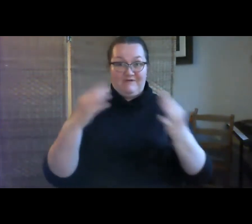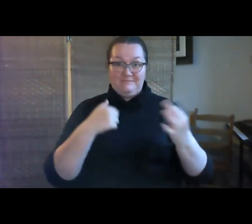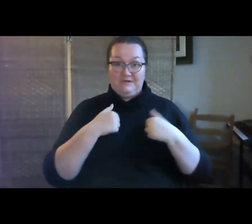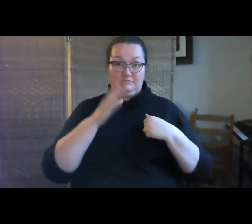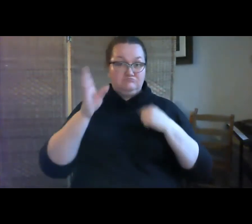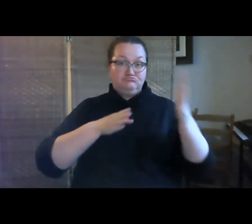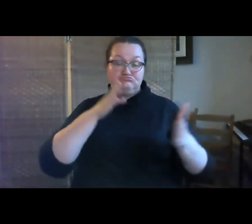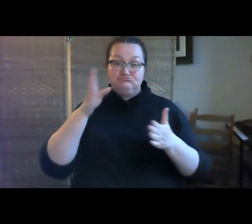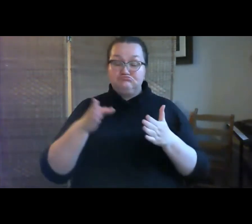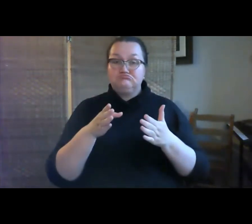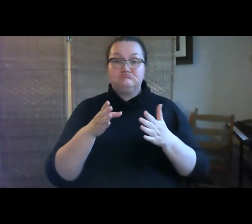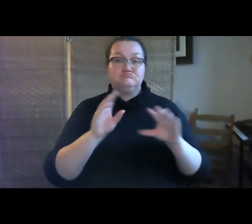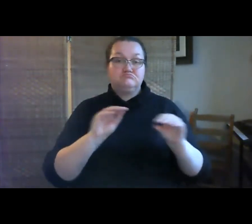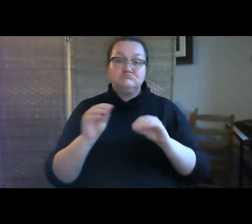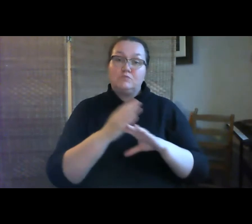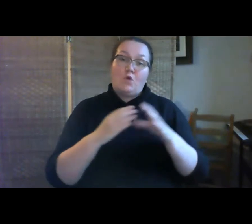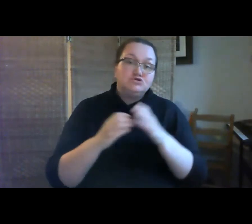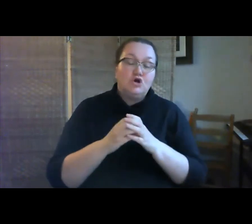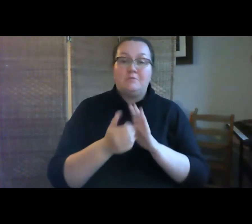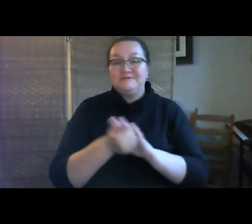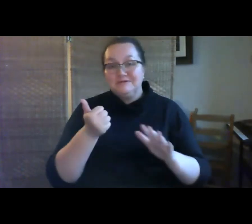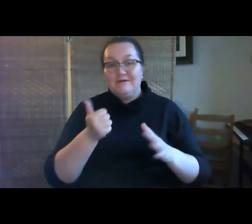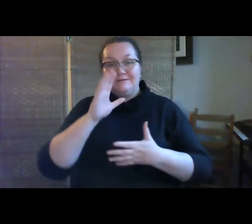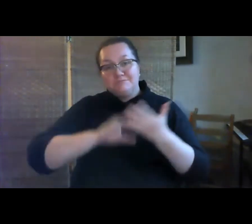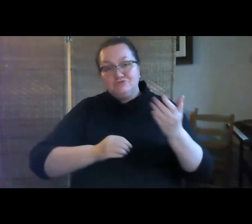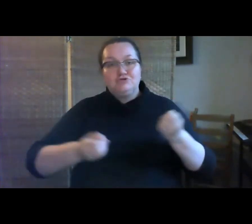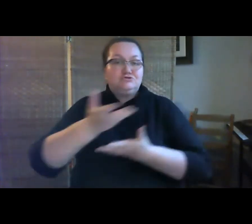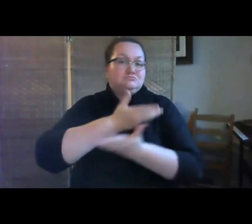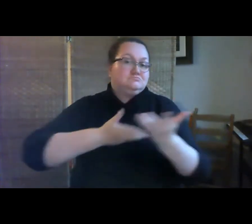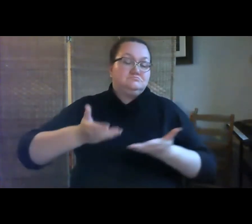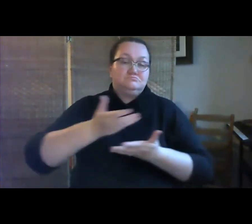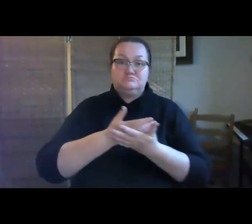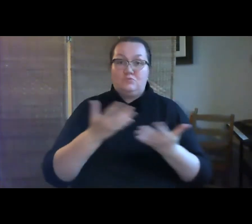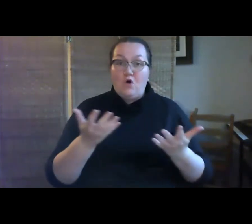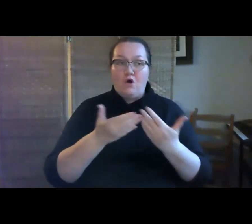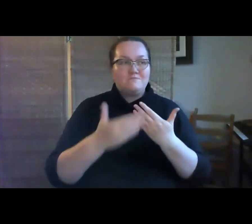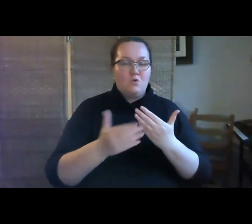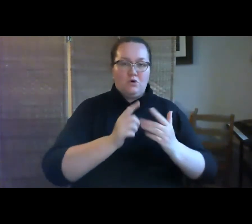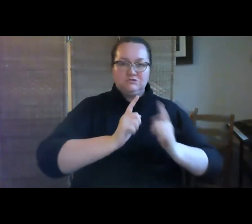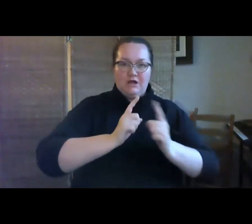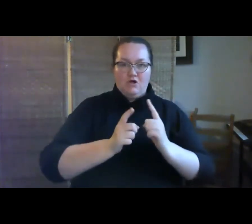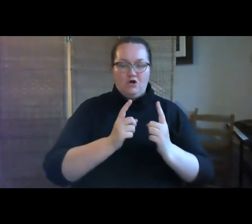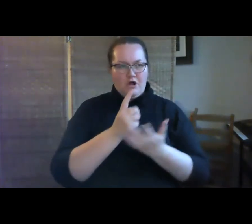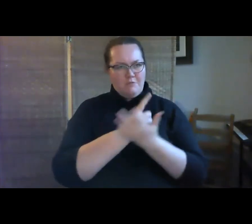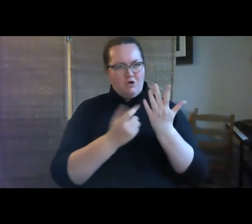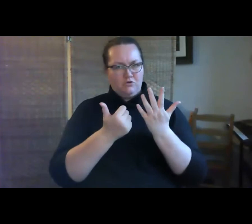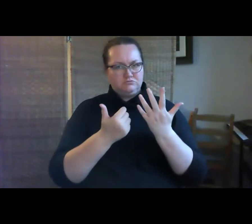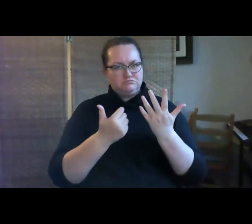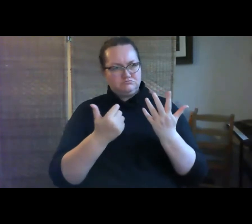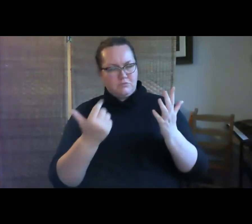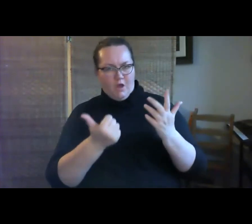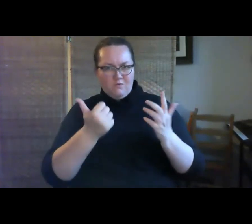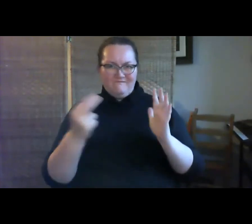disabled artists, or to be part of attempts to further dialogue about the status of work by